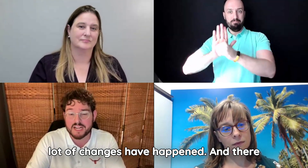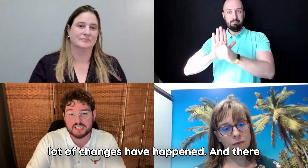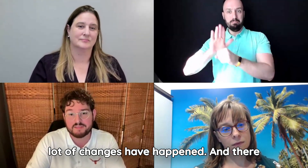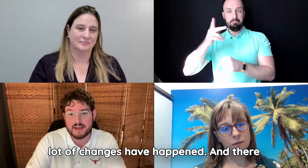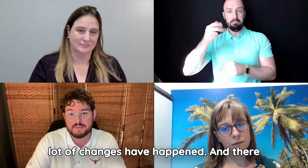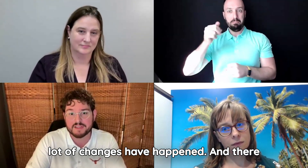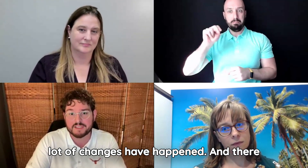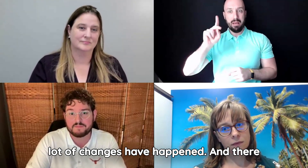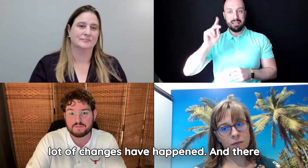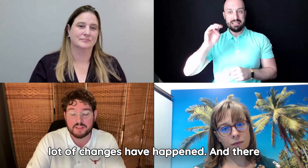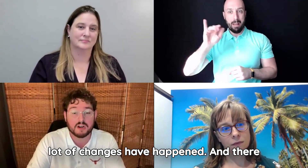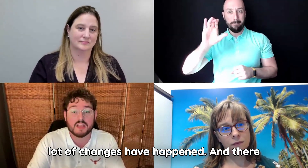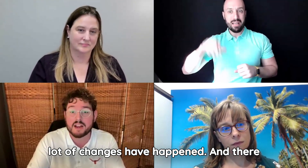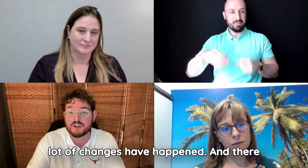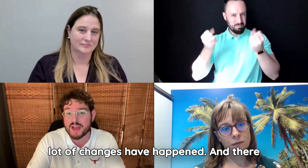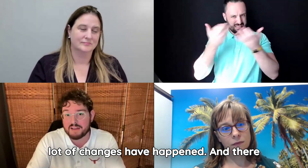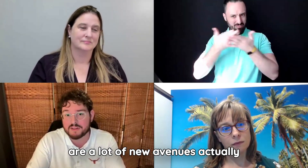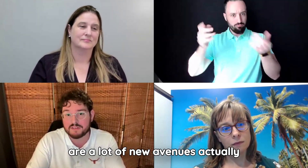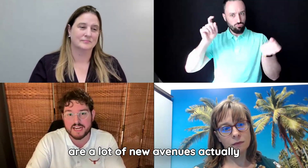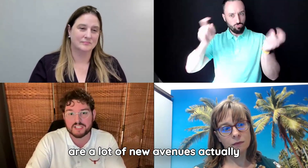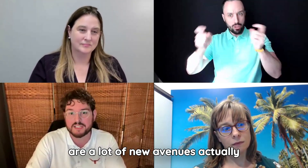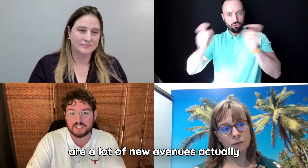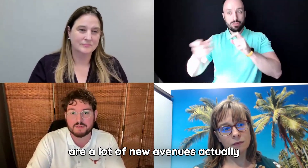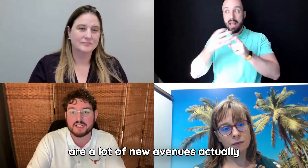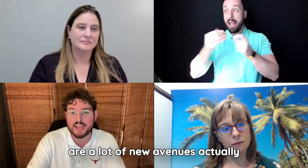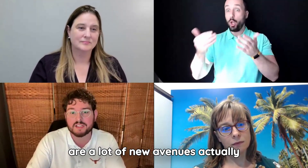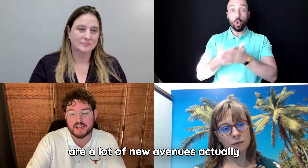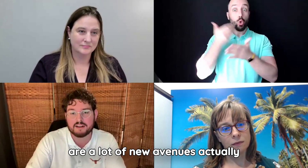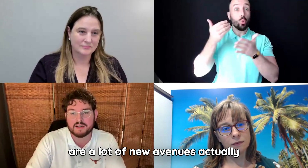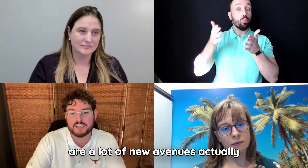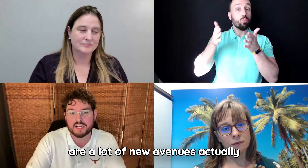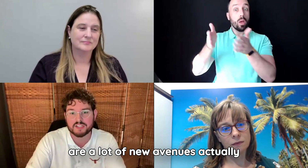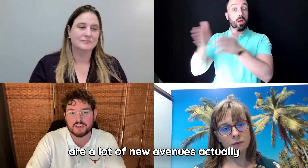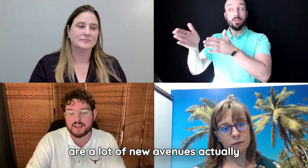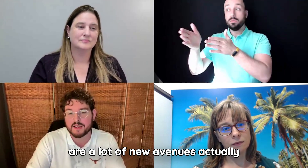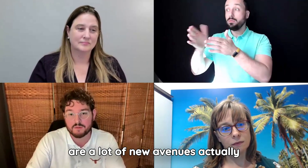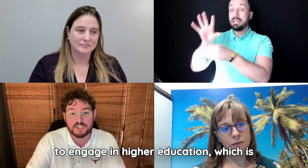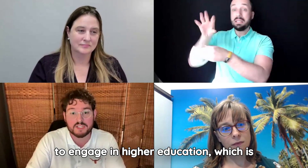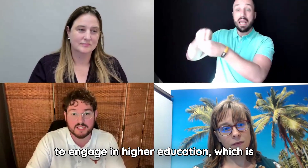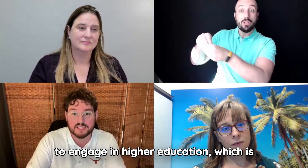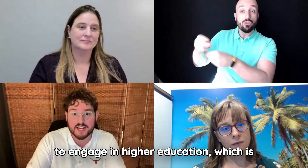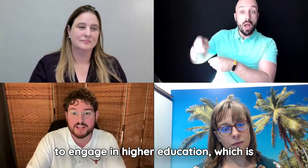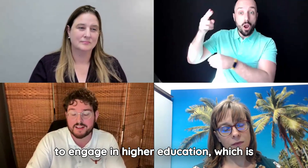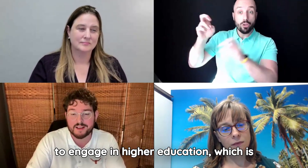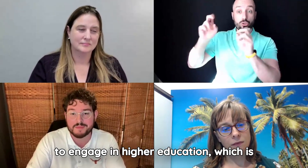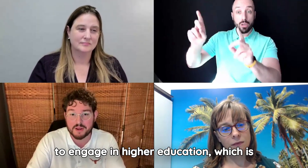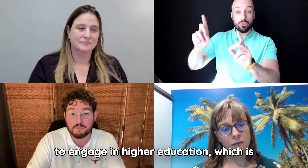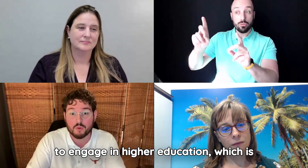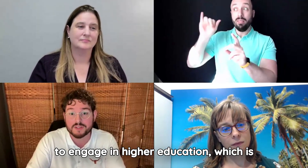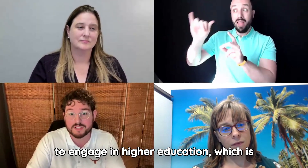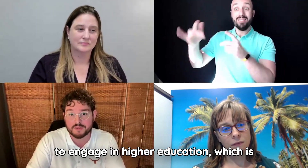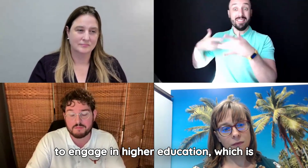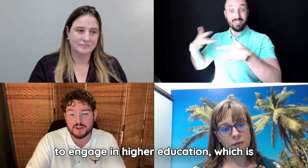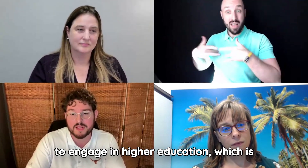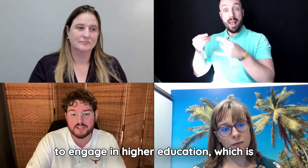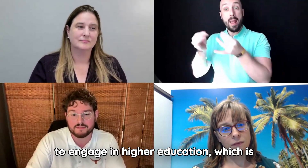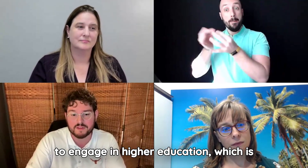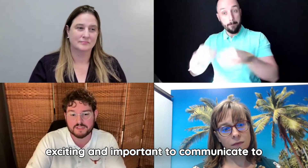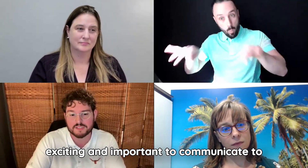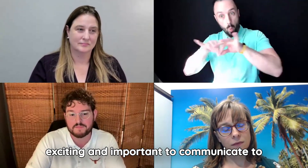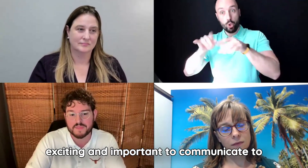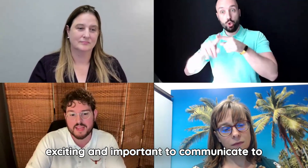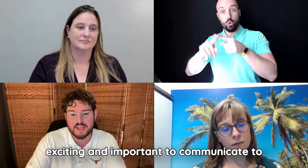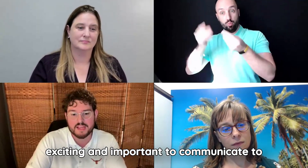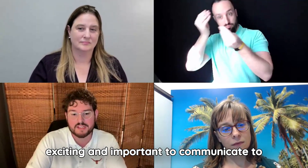lot of changes have happened, and there are a lot of new avenues actually to engage in higher education, which is exciting and important to communicate